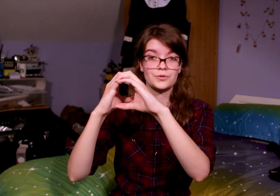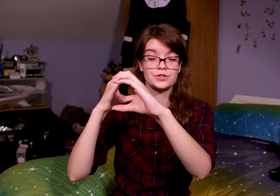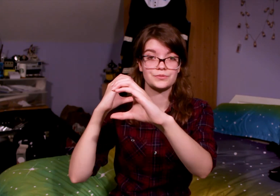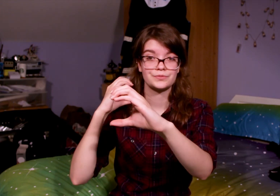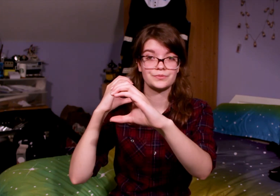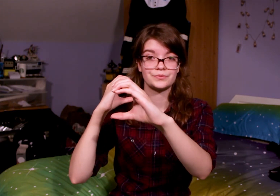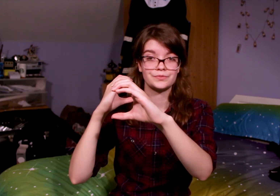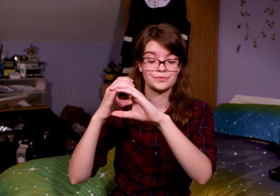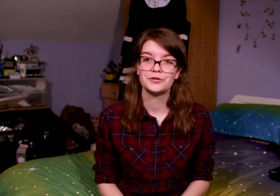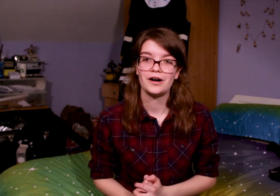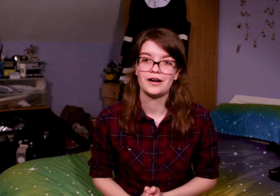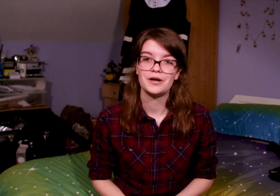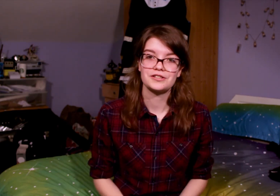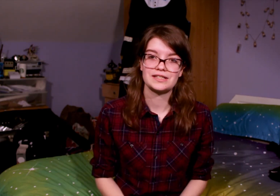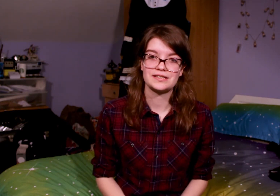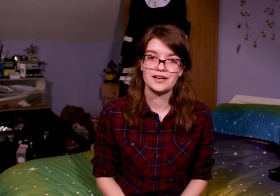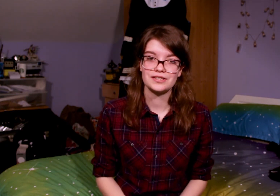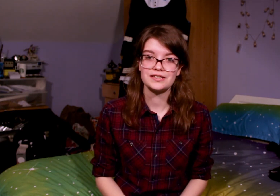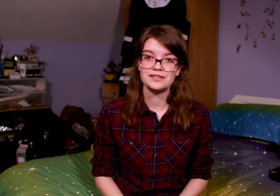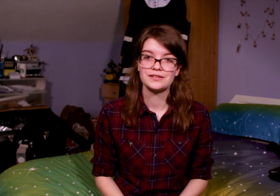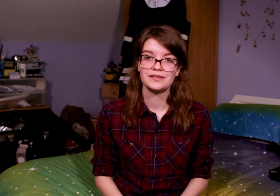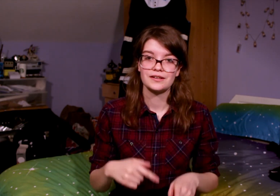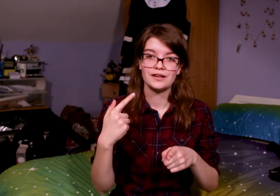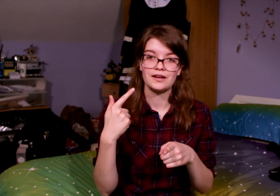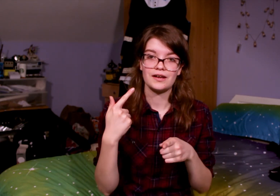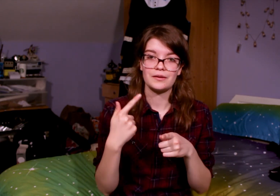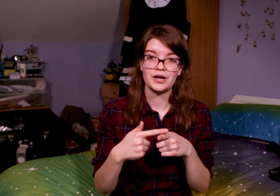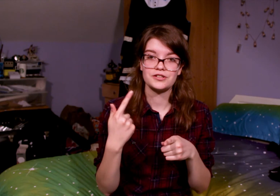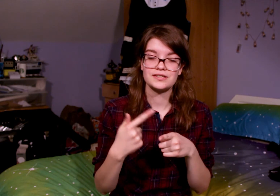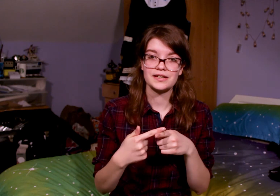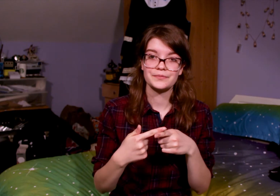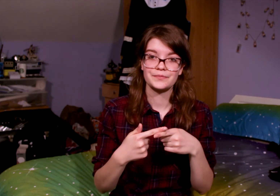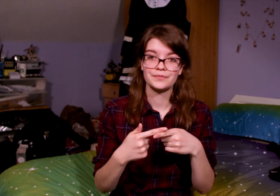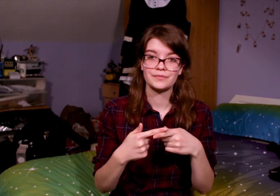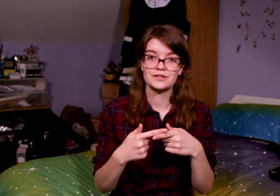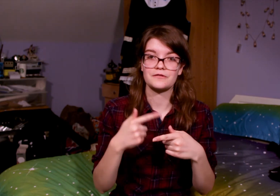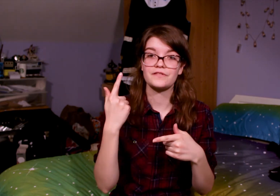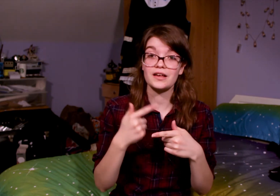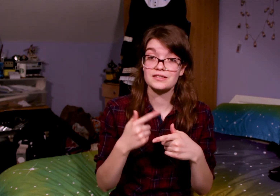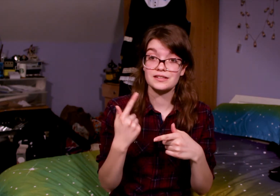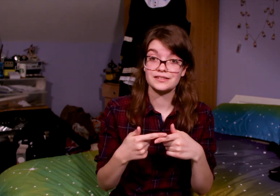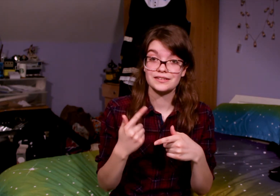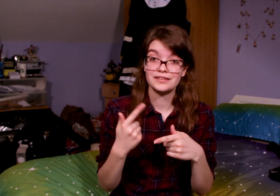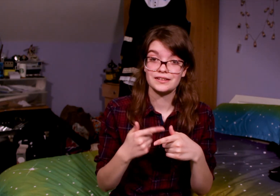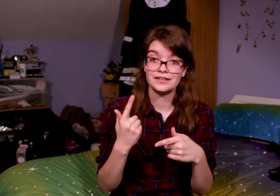Coach. For our emergency services, emergency, so fast.